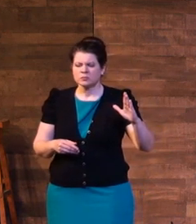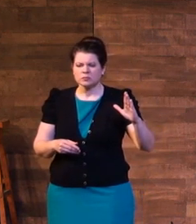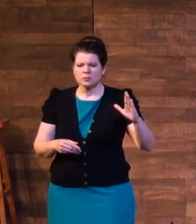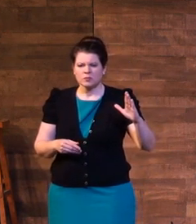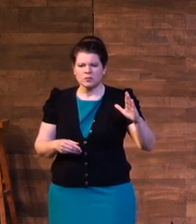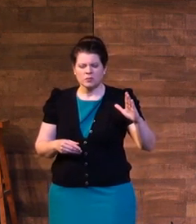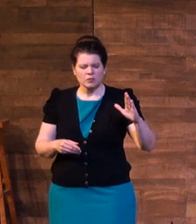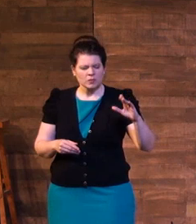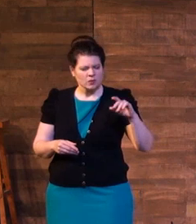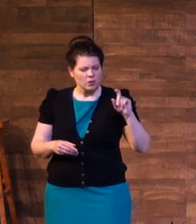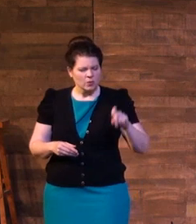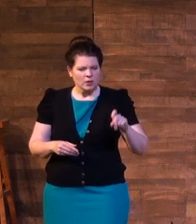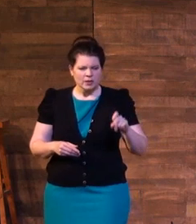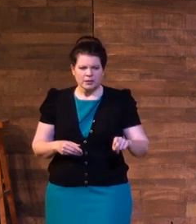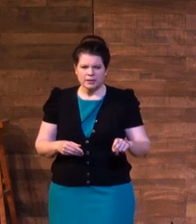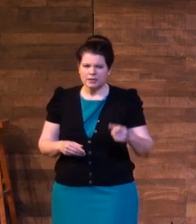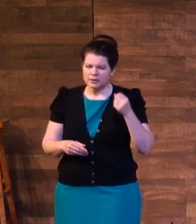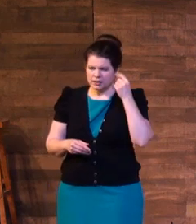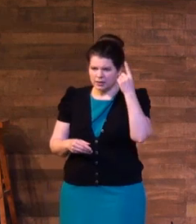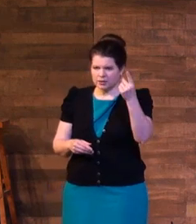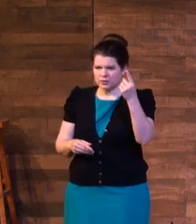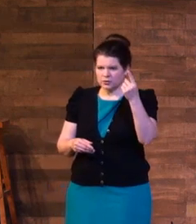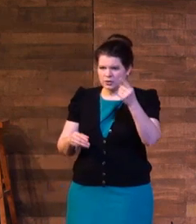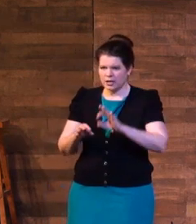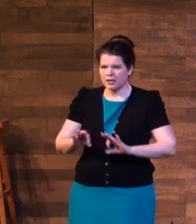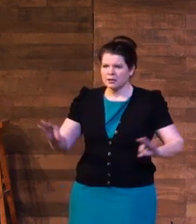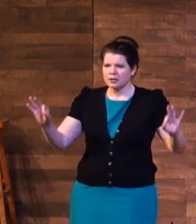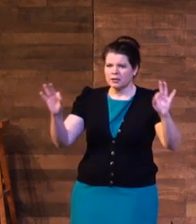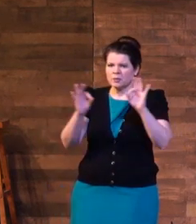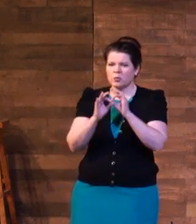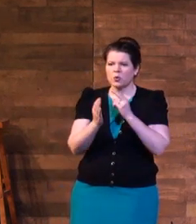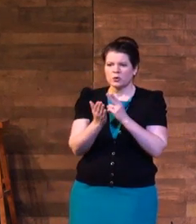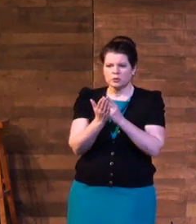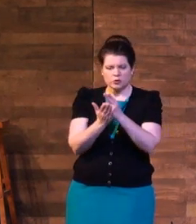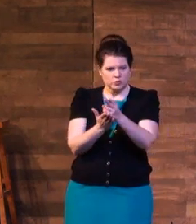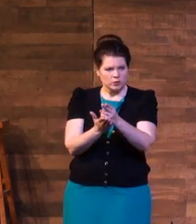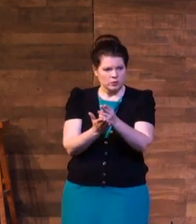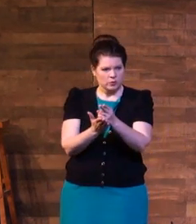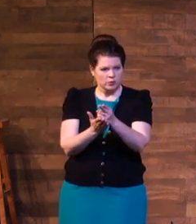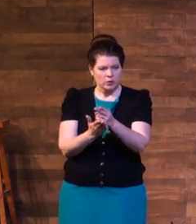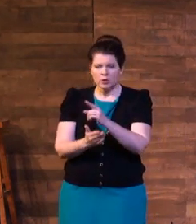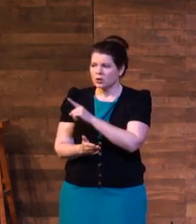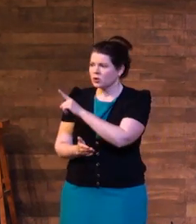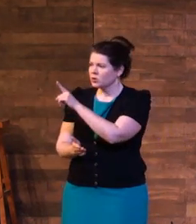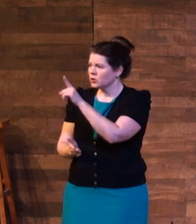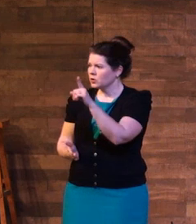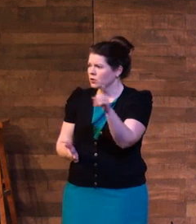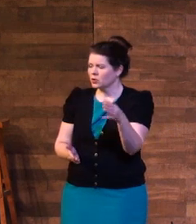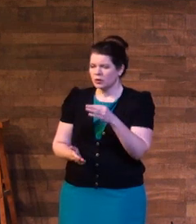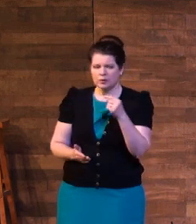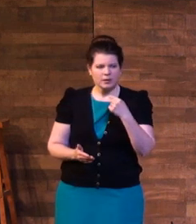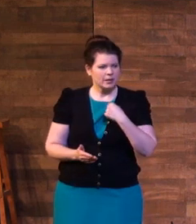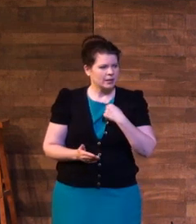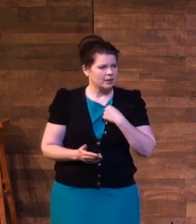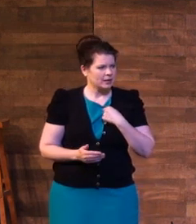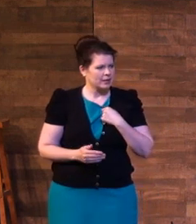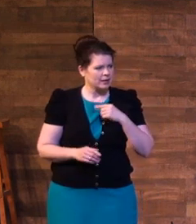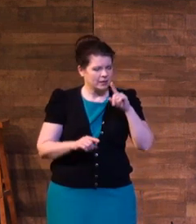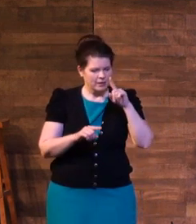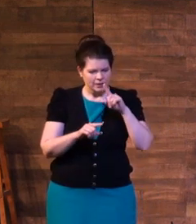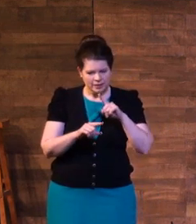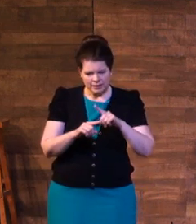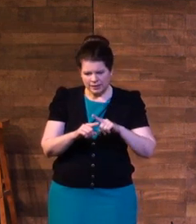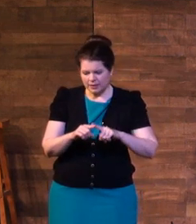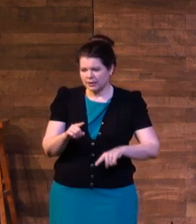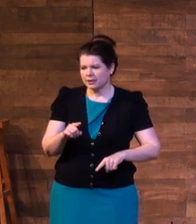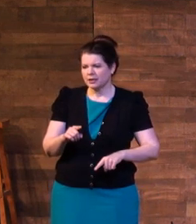essential ground truth here. And that truth is that you and I are not able to discern matters of good and evil without